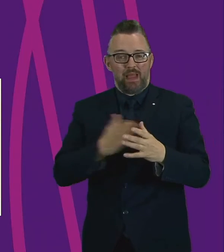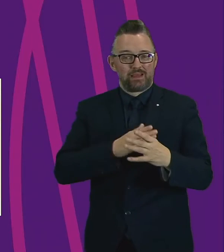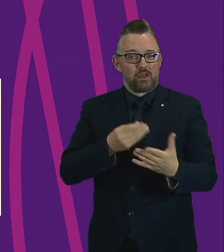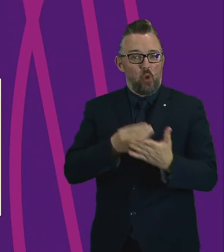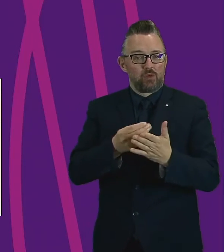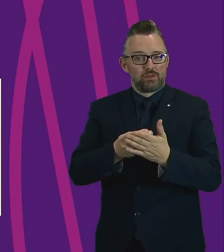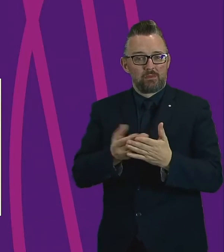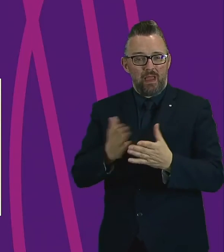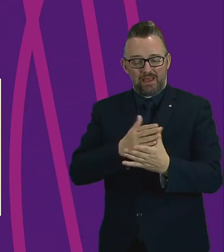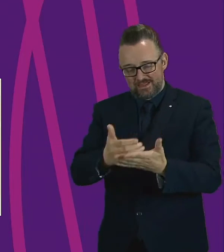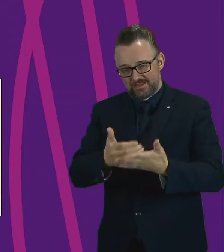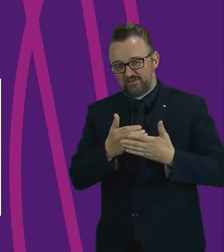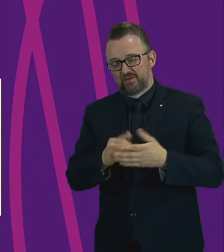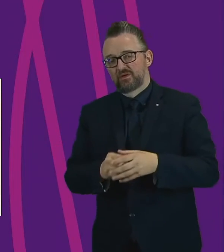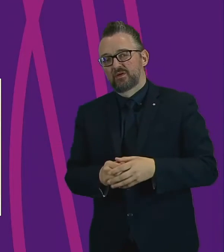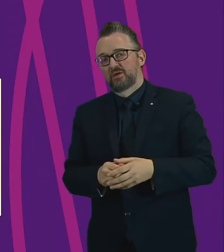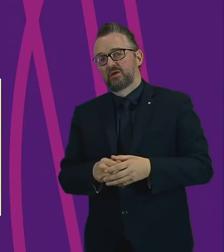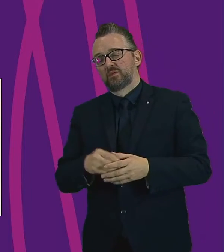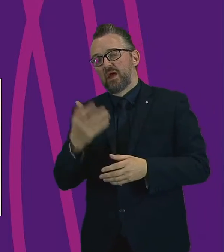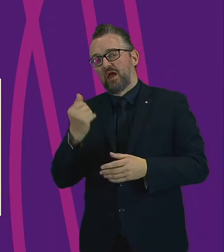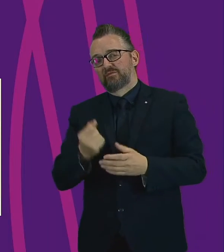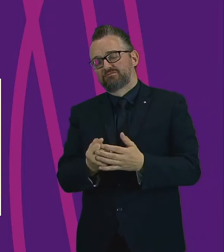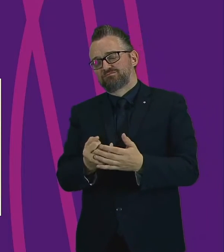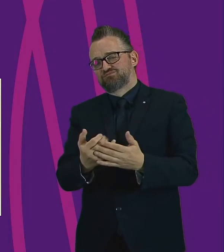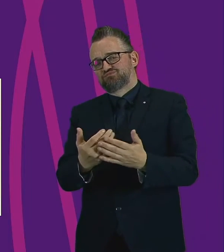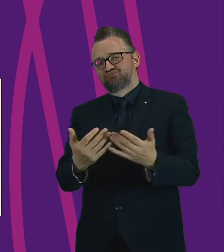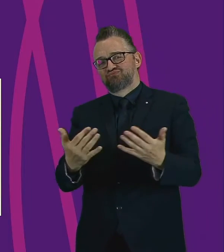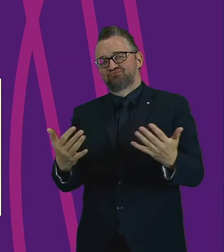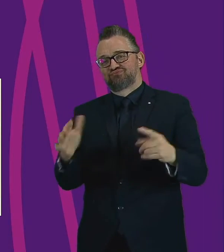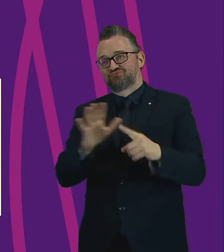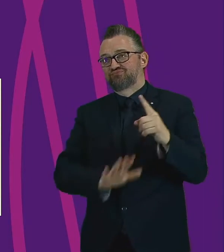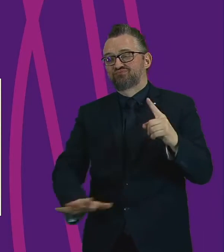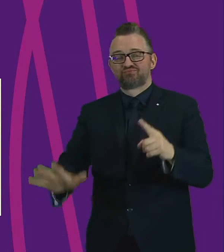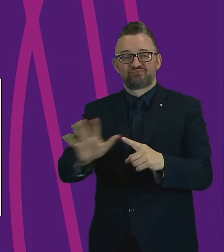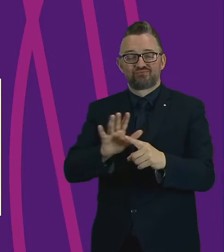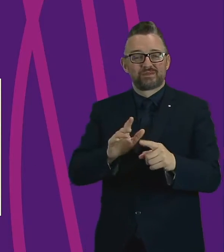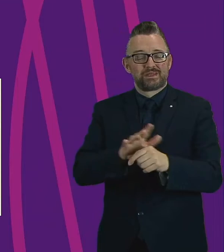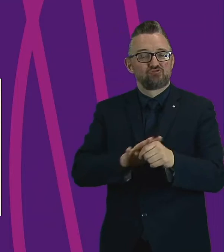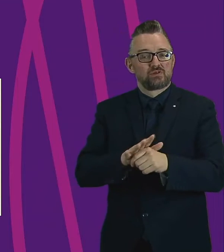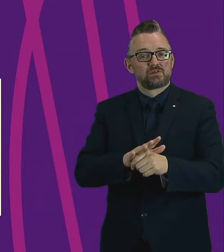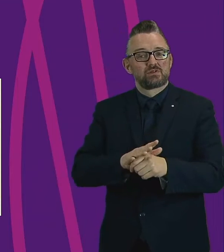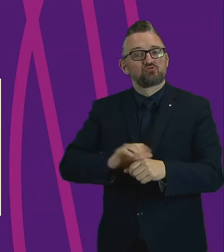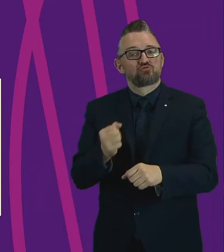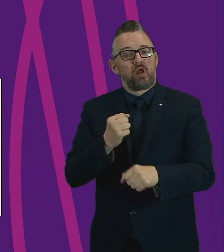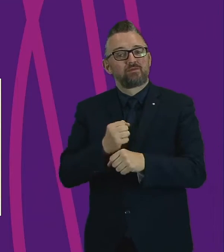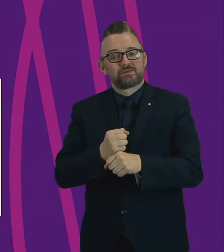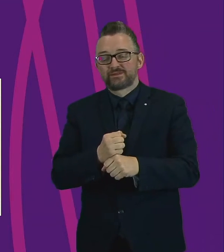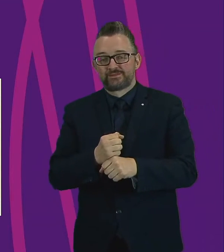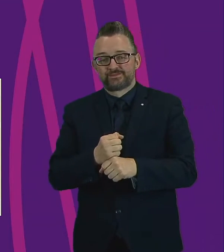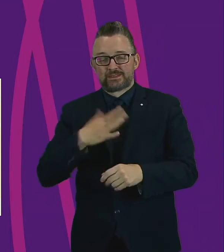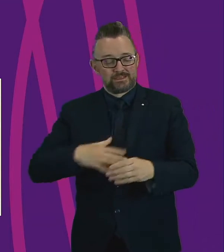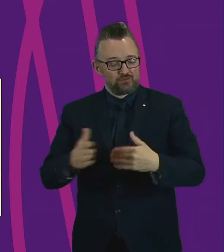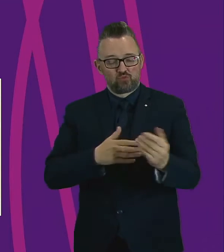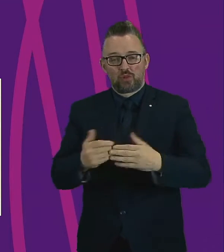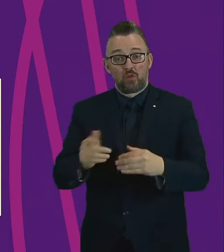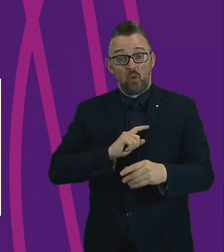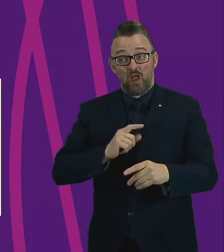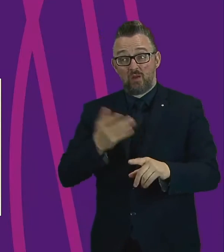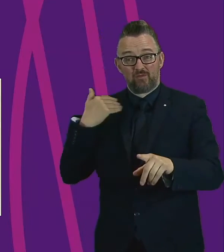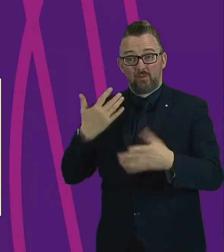safely. But there are still many areas that the Scottish Government needs to do more on, many of which they were falling behind on before this